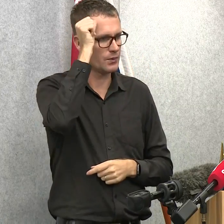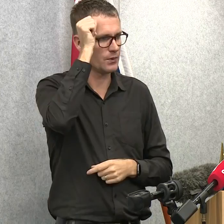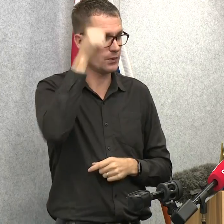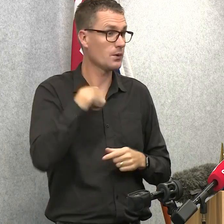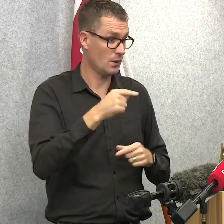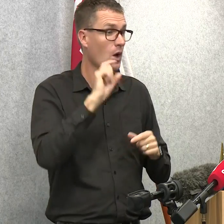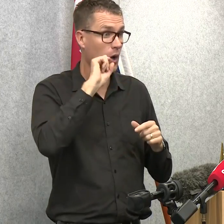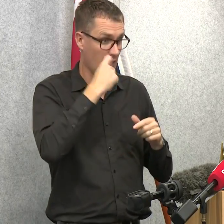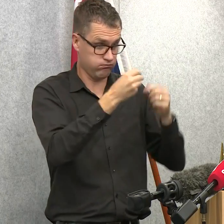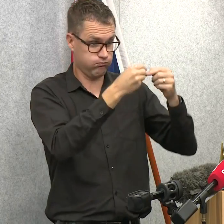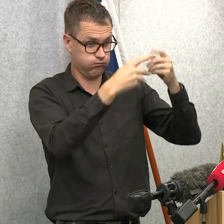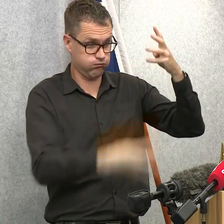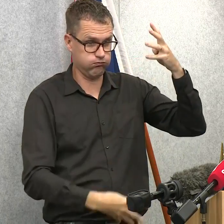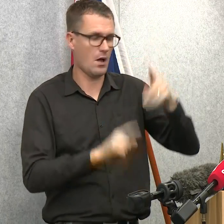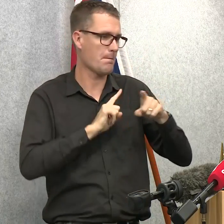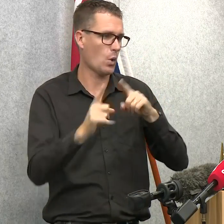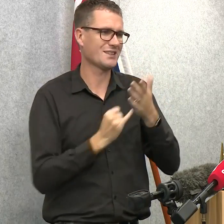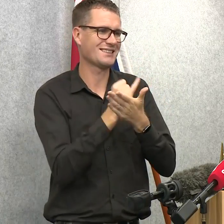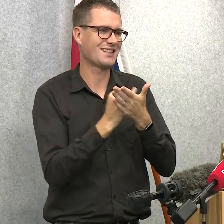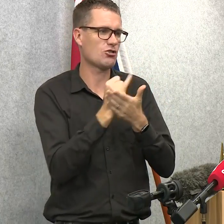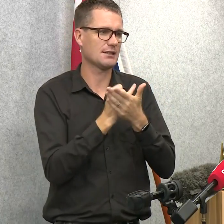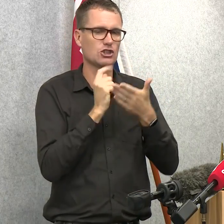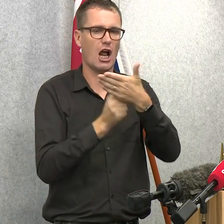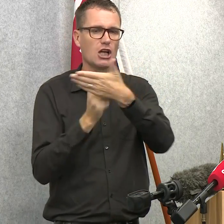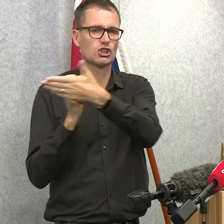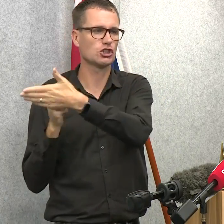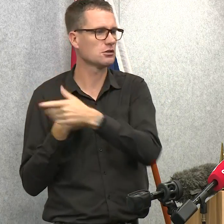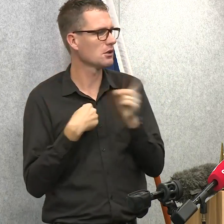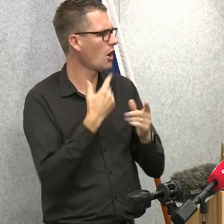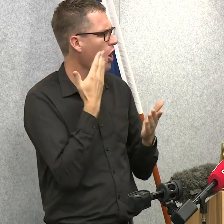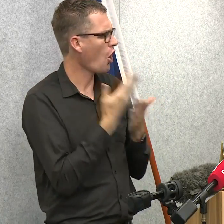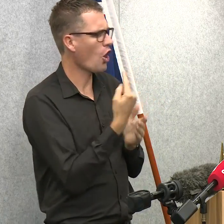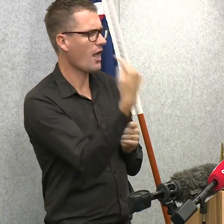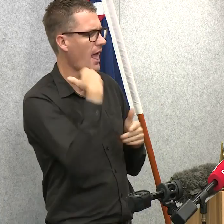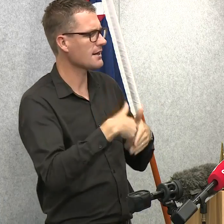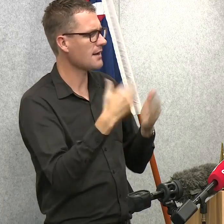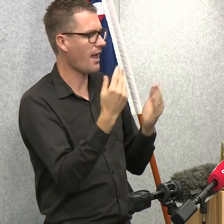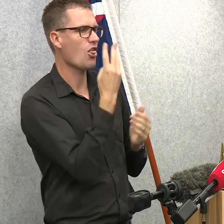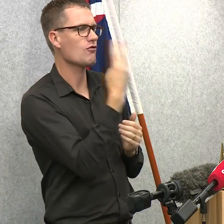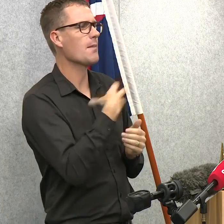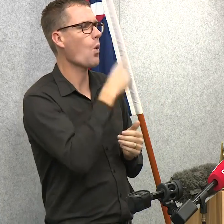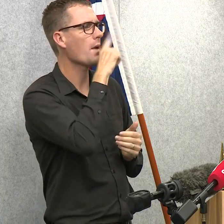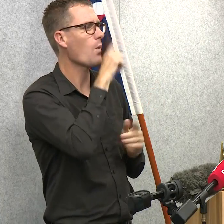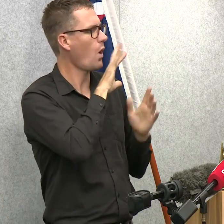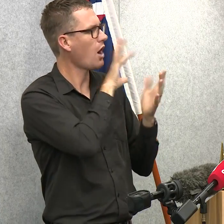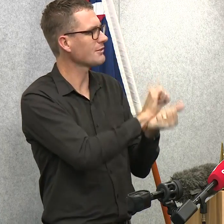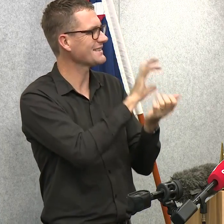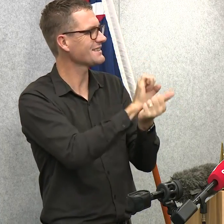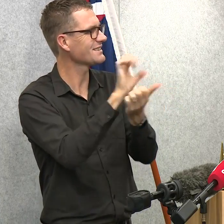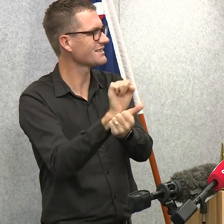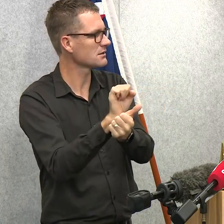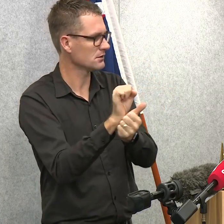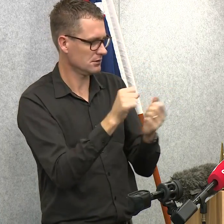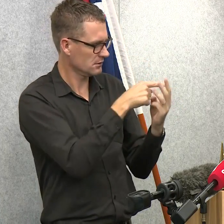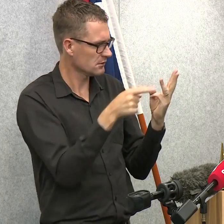serious charges. What happened to the other 3 people who were arrested on the day? Where are they now? What were they arrested for?